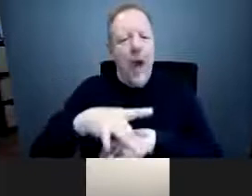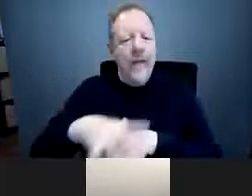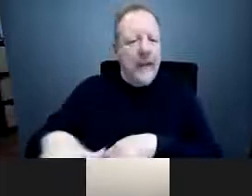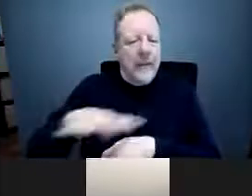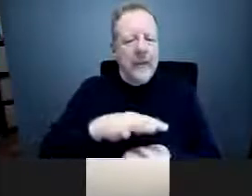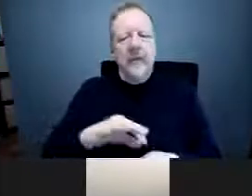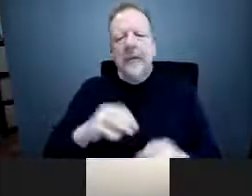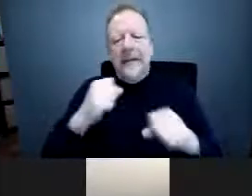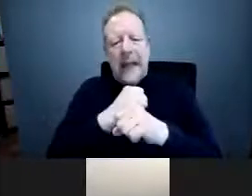leveraged.